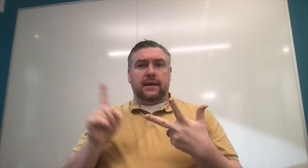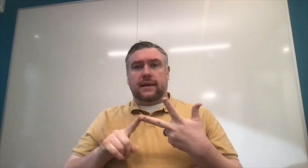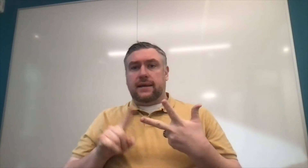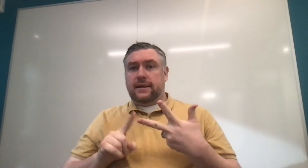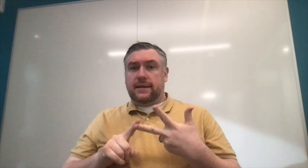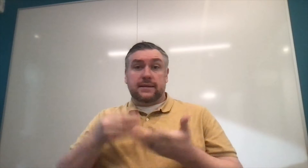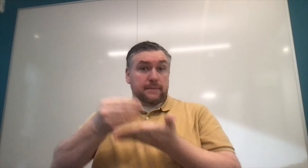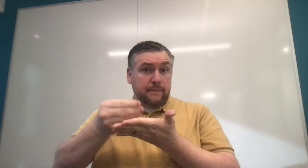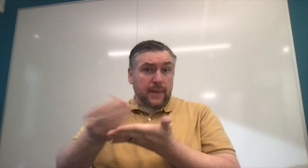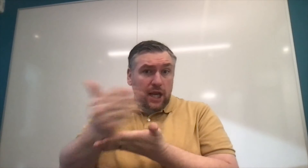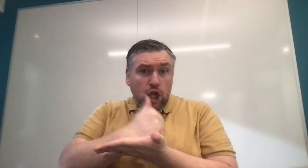shoe size,